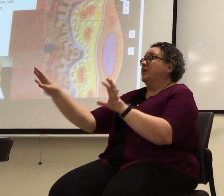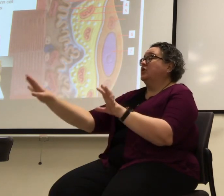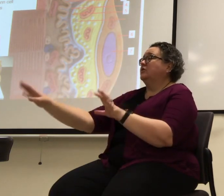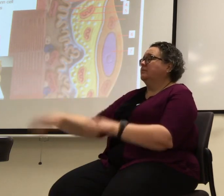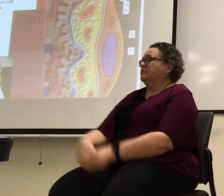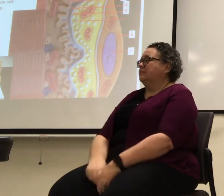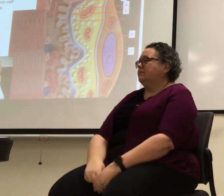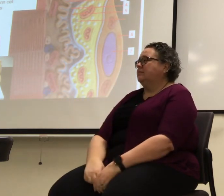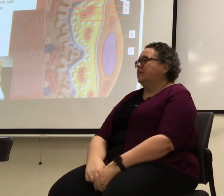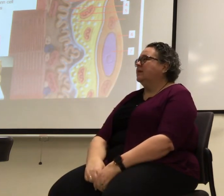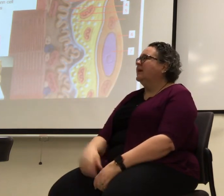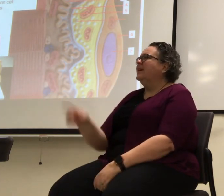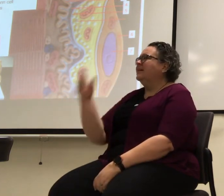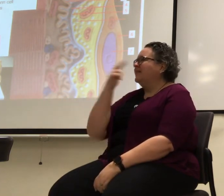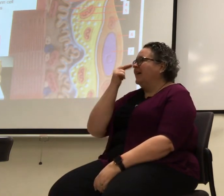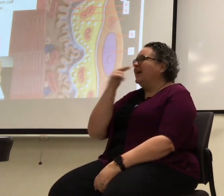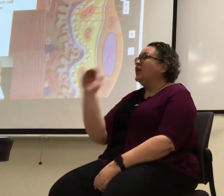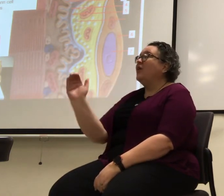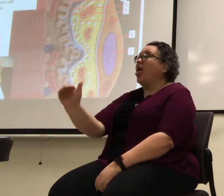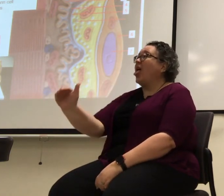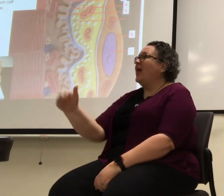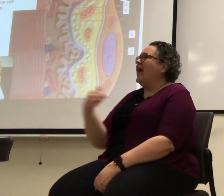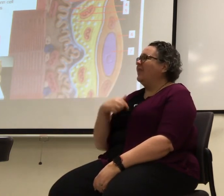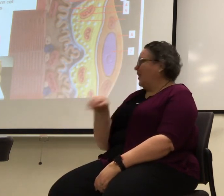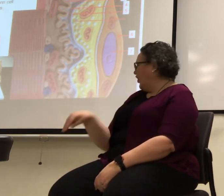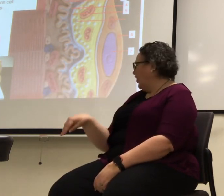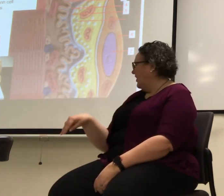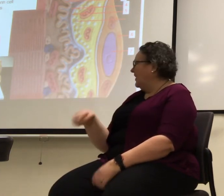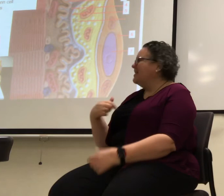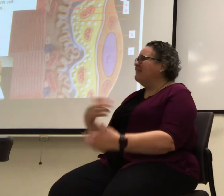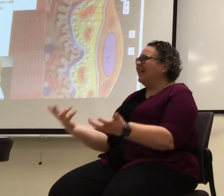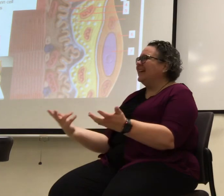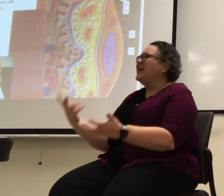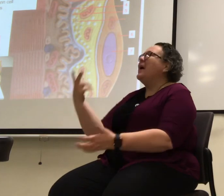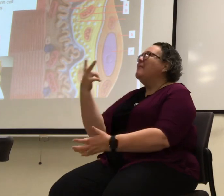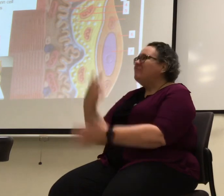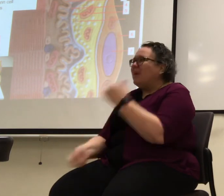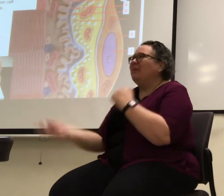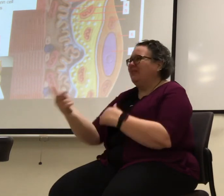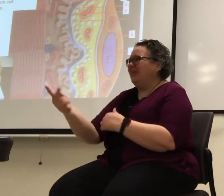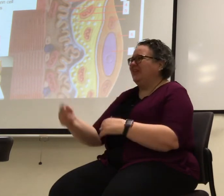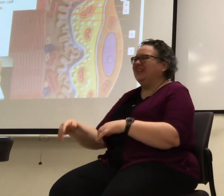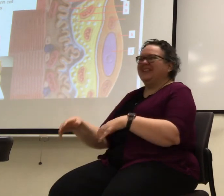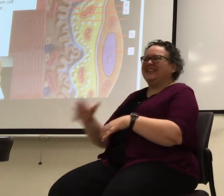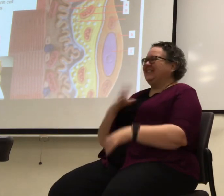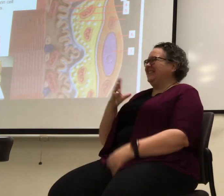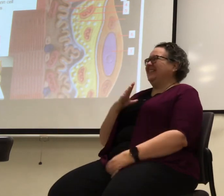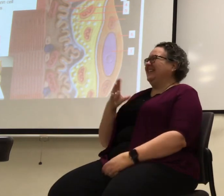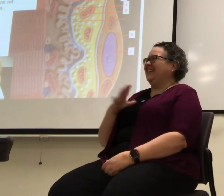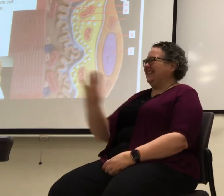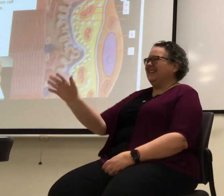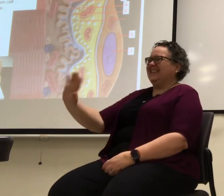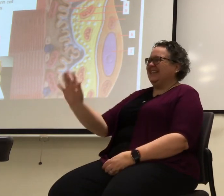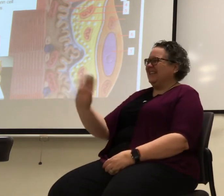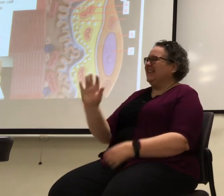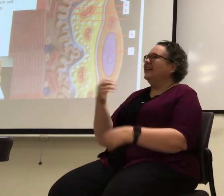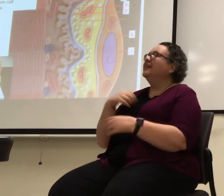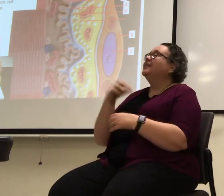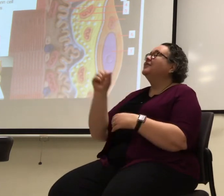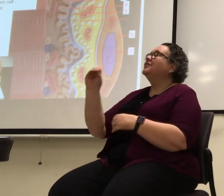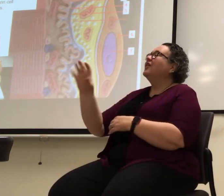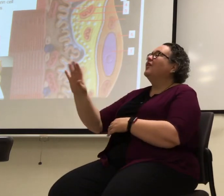3 piles for the half sheet? Oh yeah, yeah, we have a 3rd pile for the half sheet. I always forget that one. Even by the course, it's like